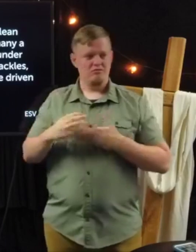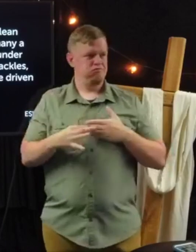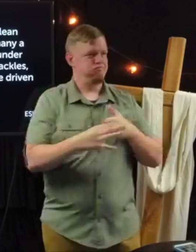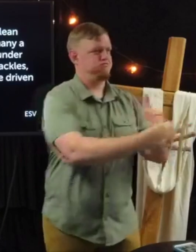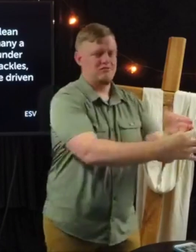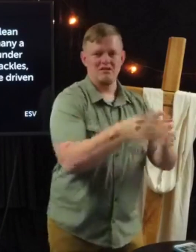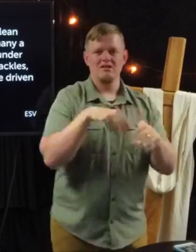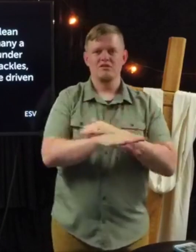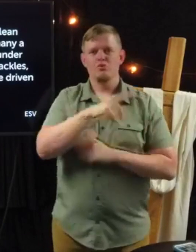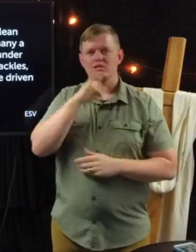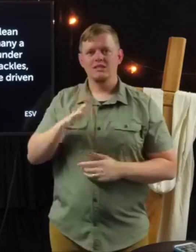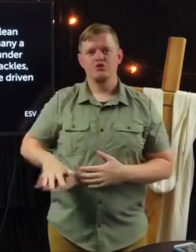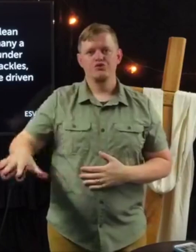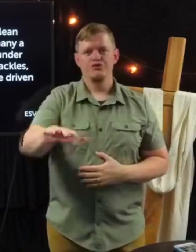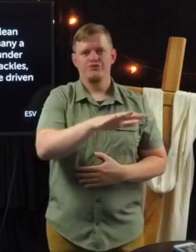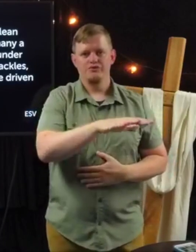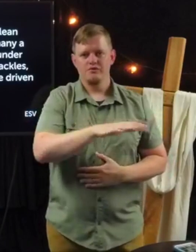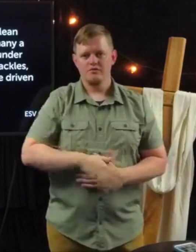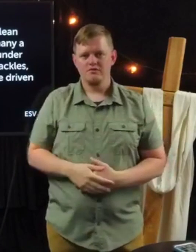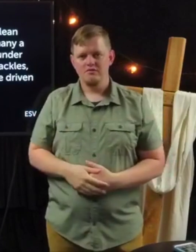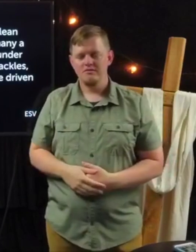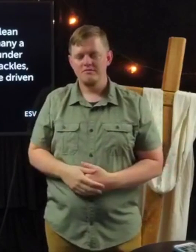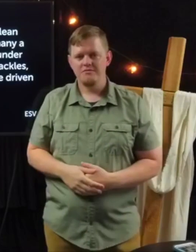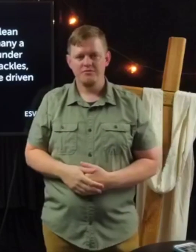Because the demon was in him, leading him to the desert.